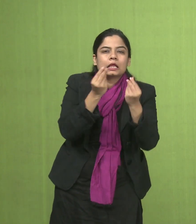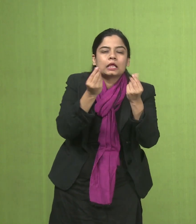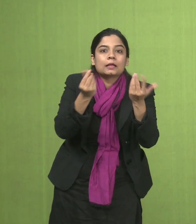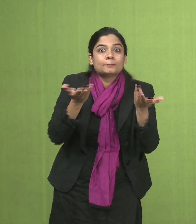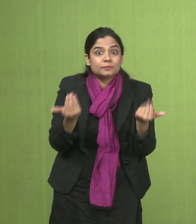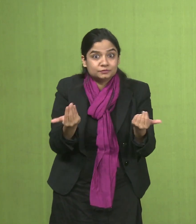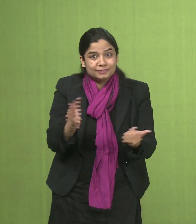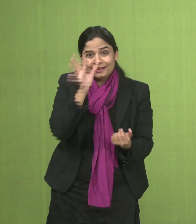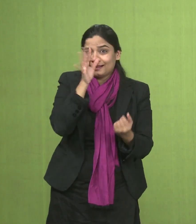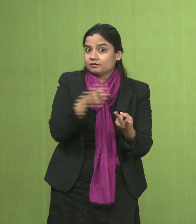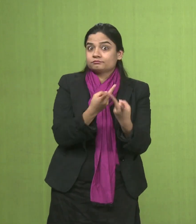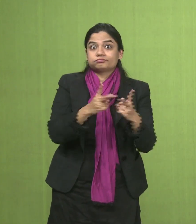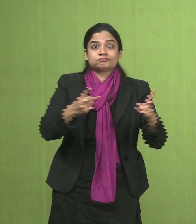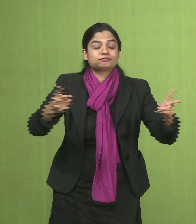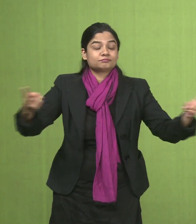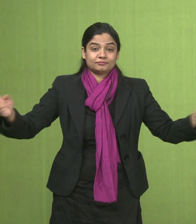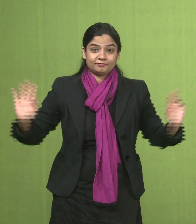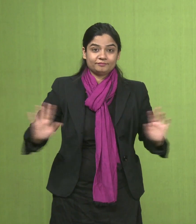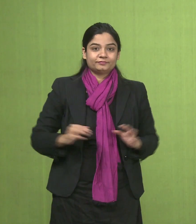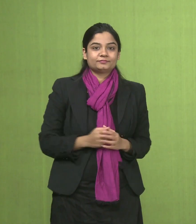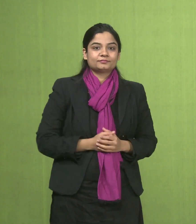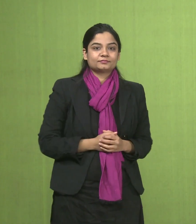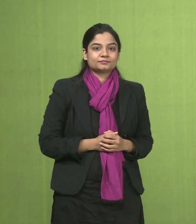stones, etc. to dals and they sell on a higher price.